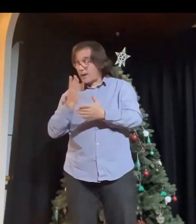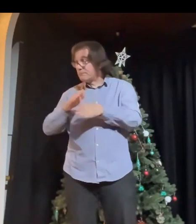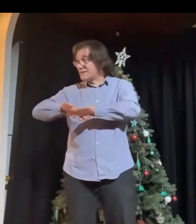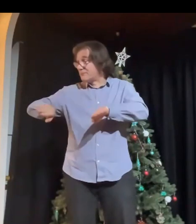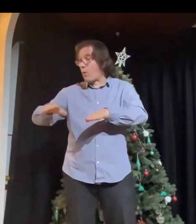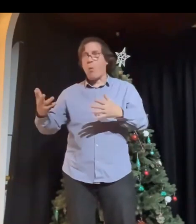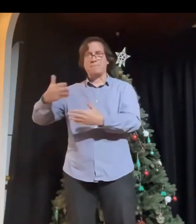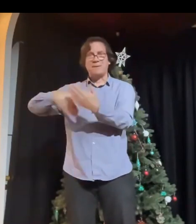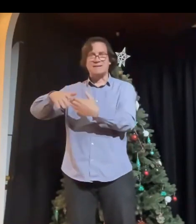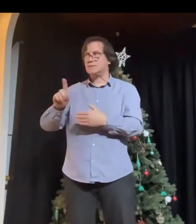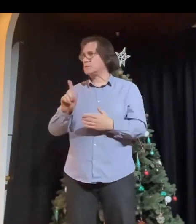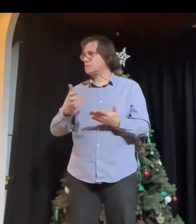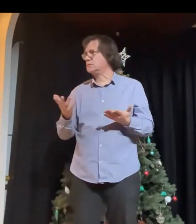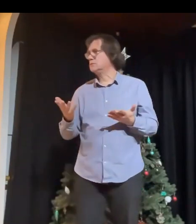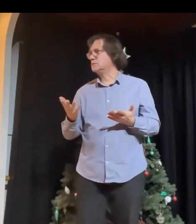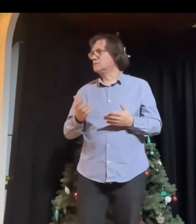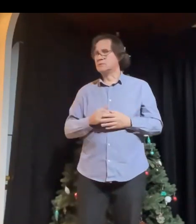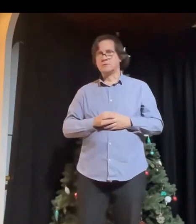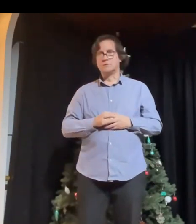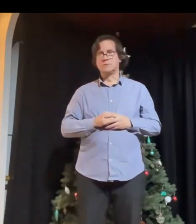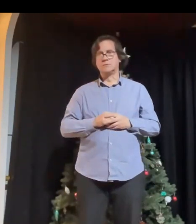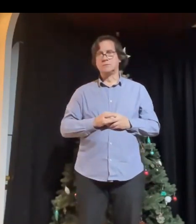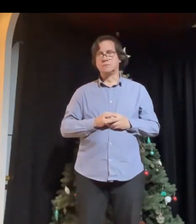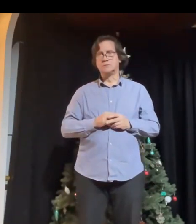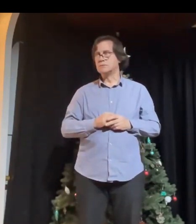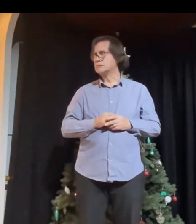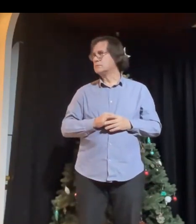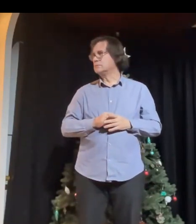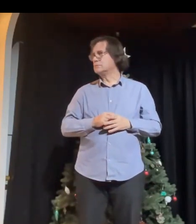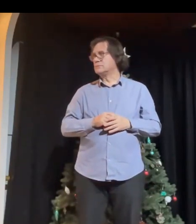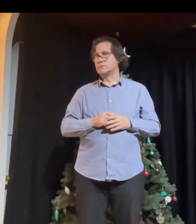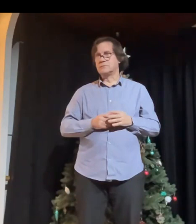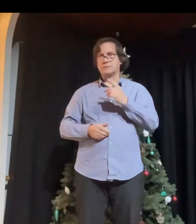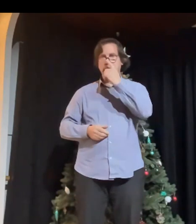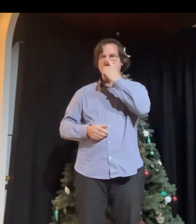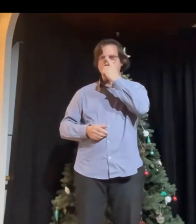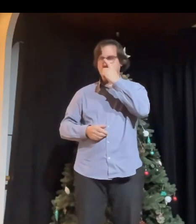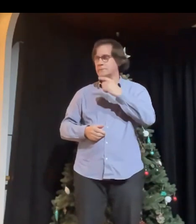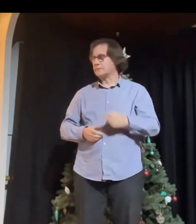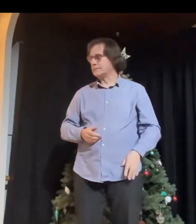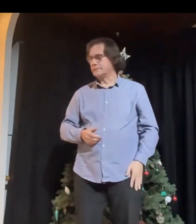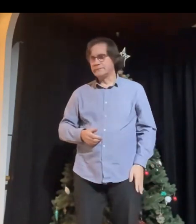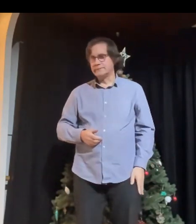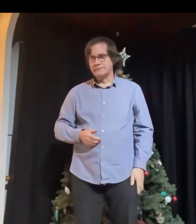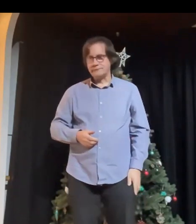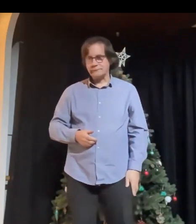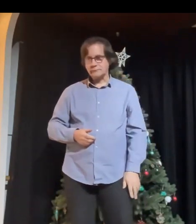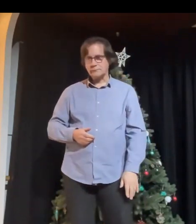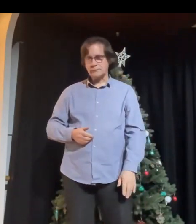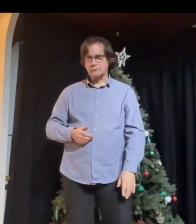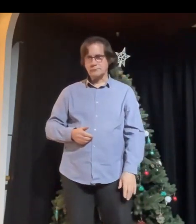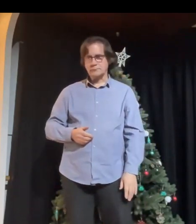English. So do you mean that it's about BSL being taught separately for hearing children, or being taught alongside deaf and hearing children learning BSL